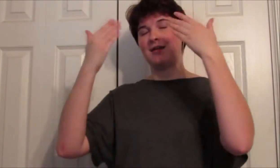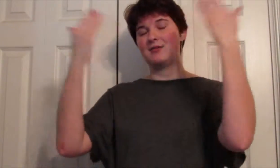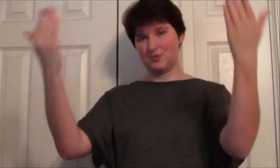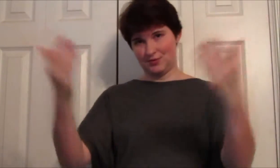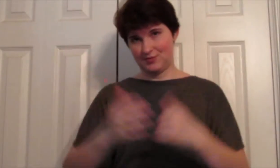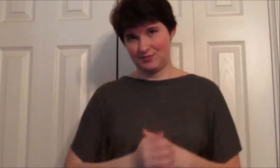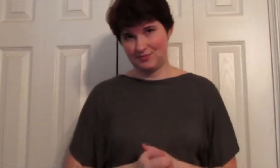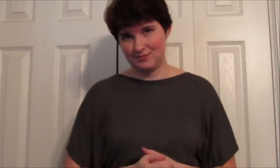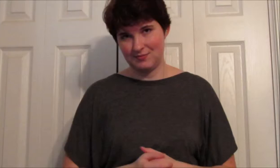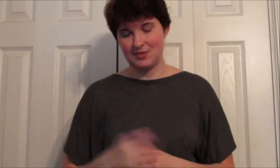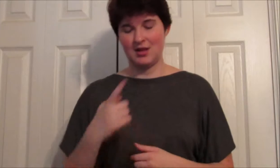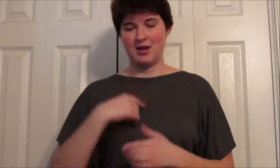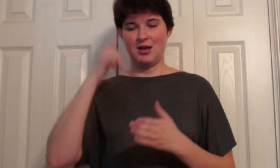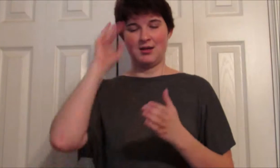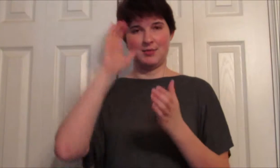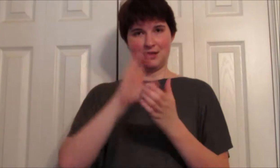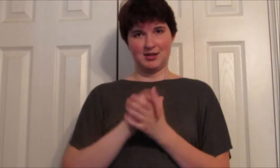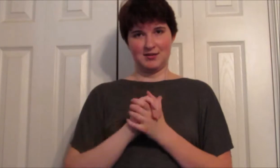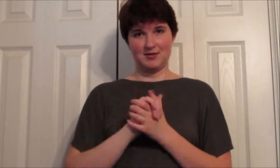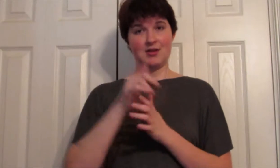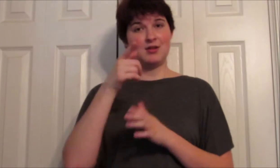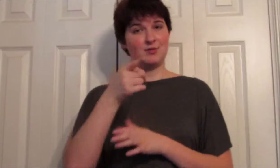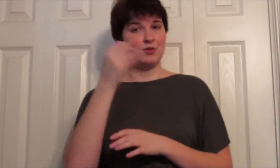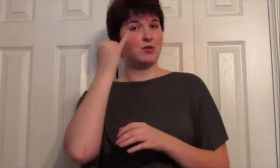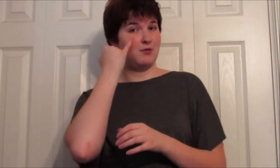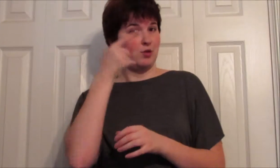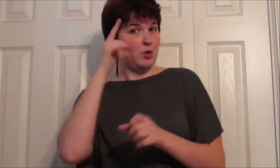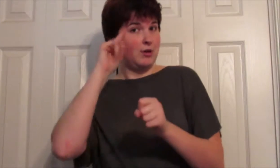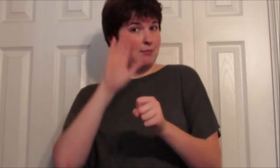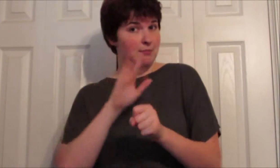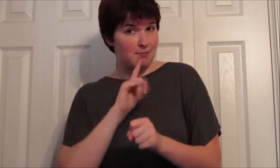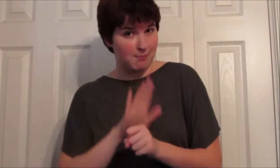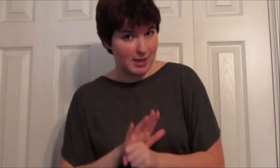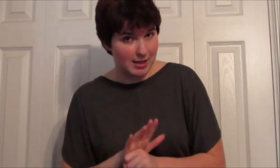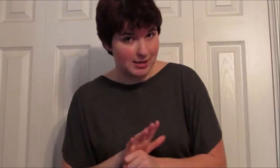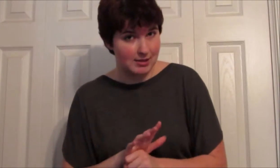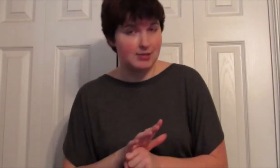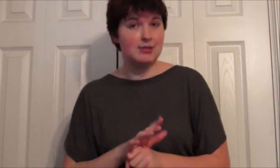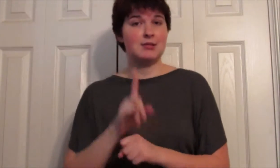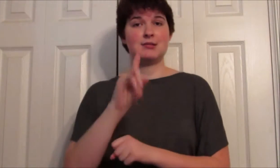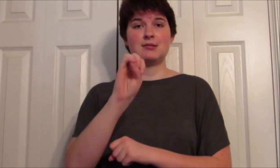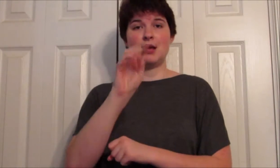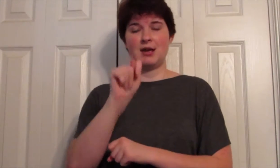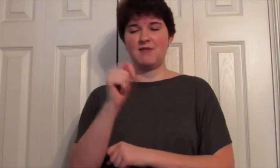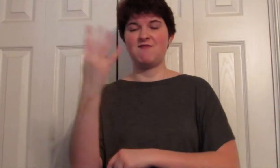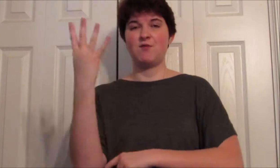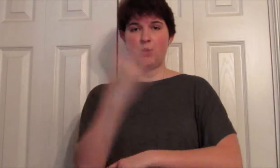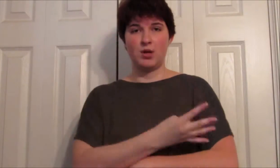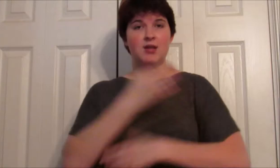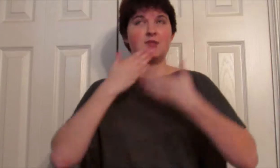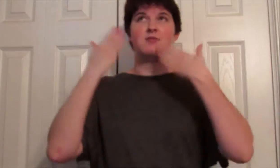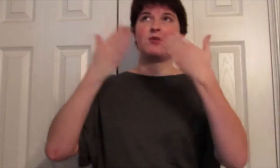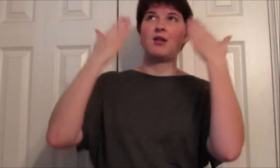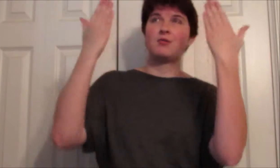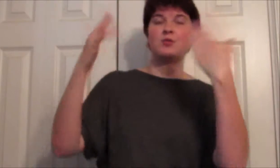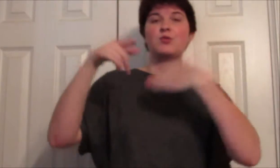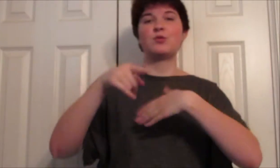gratitude. And I believe that if you commit to this diet for 4 days of gratitude, that you can